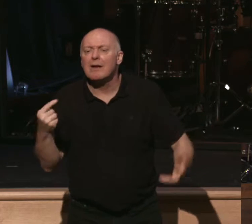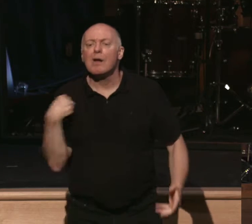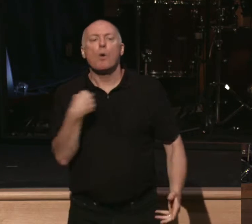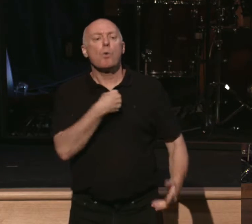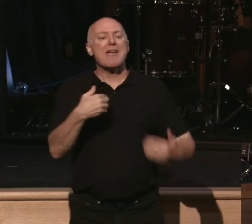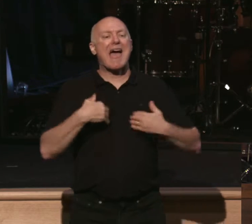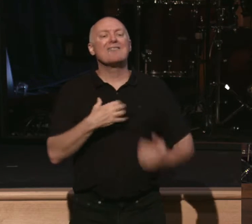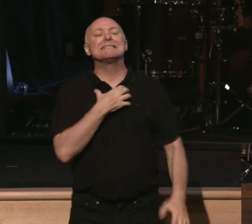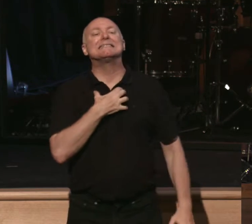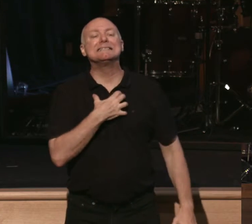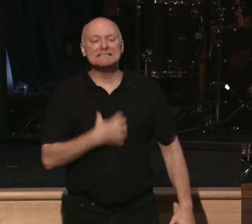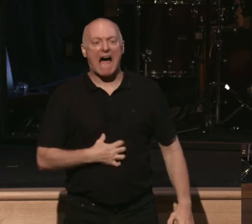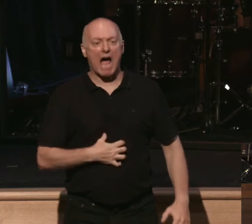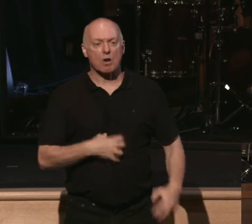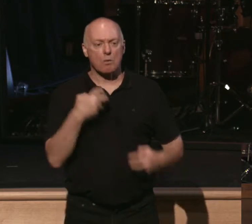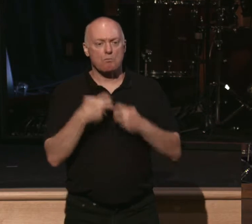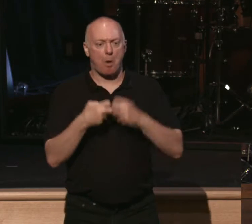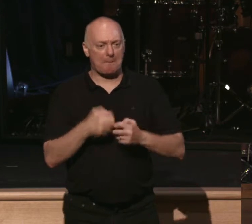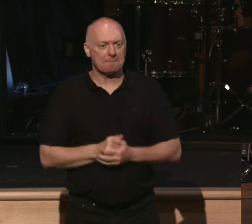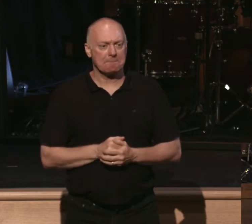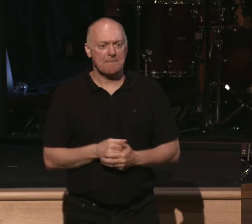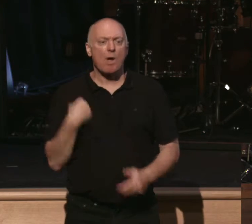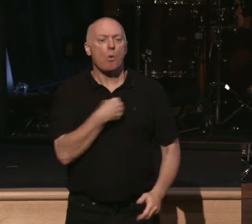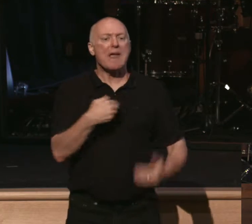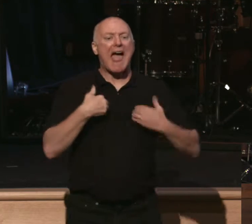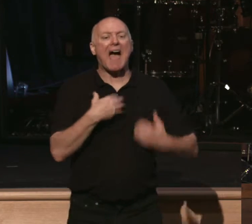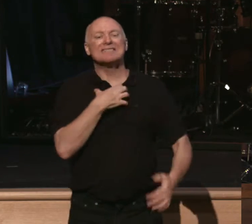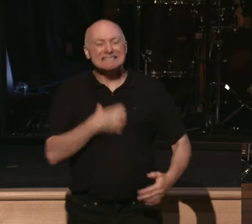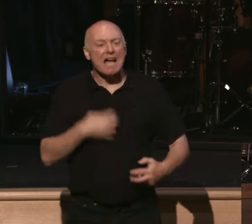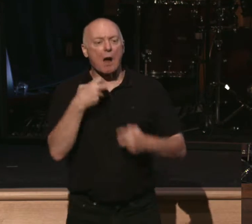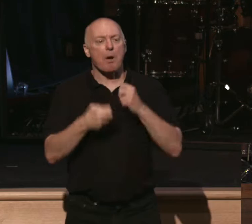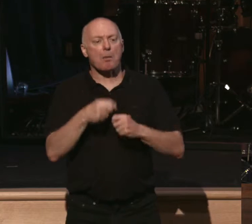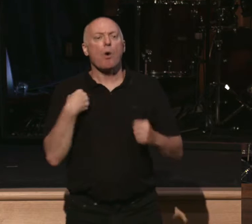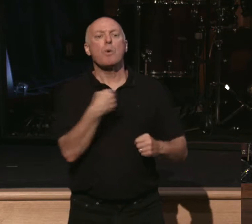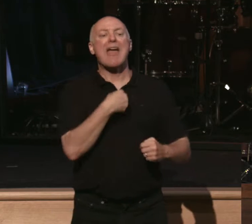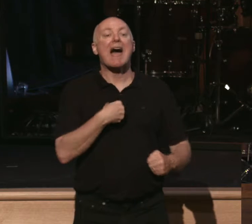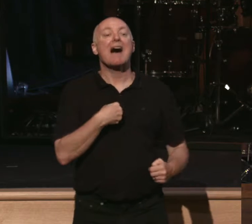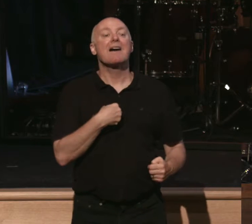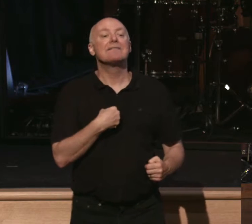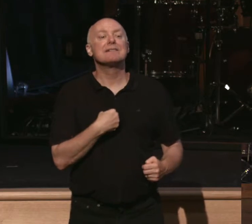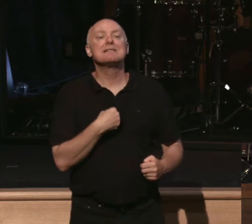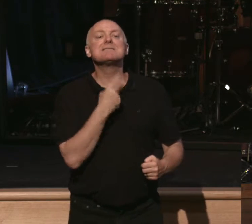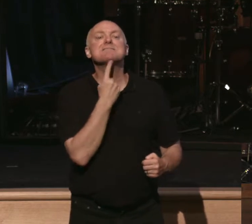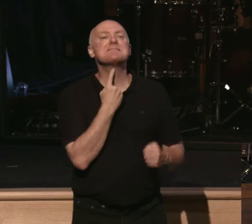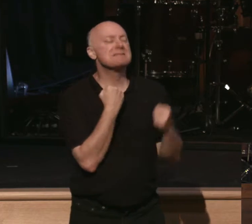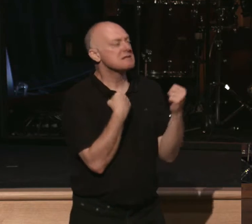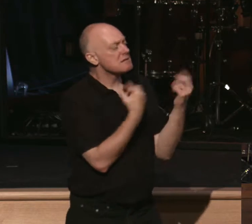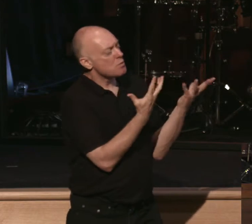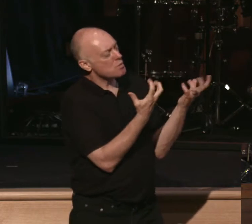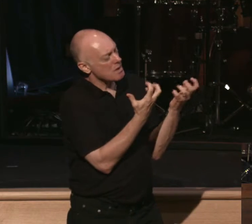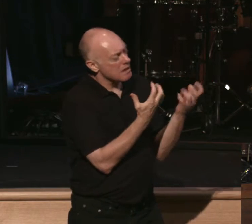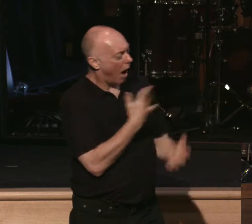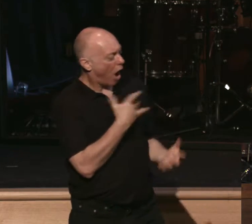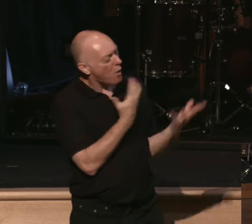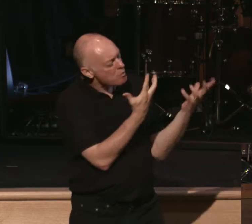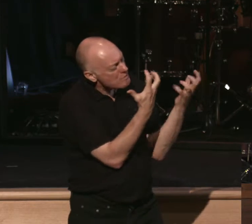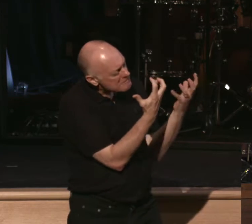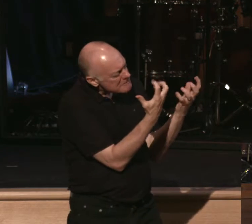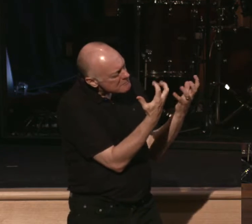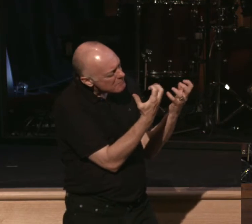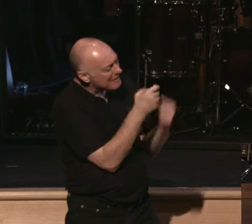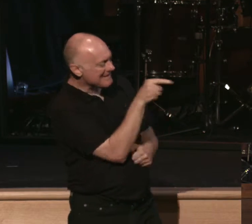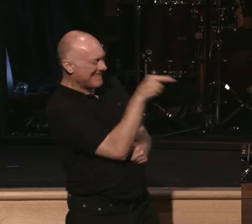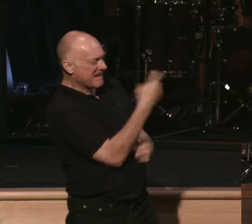a desire problem. We have a desire problem. We have a lust problem. Our hearts are lusting